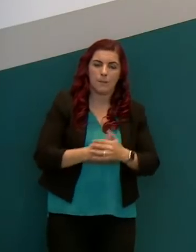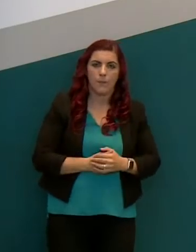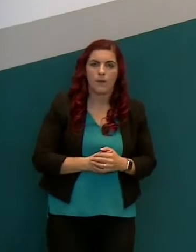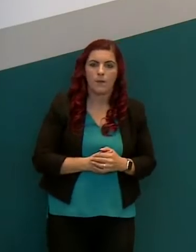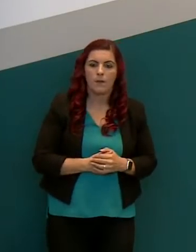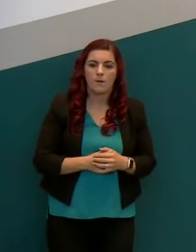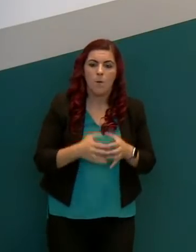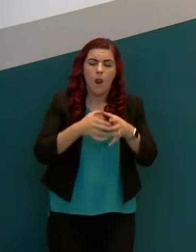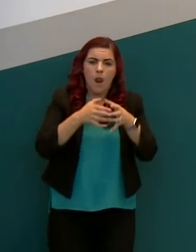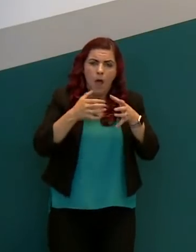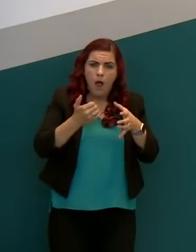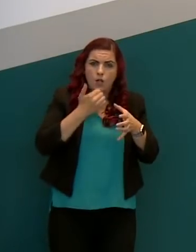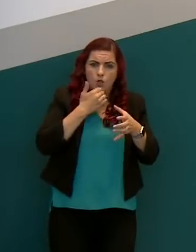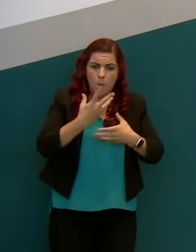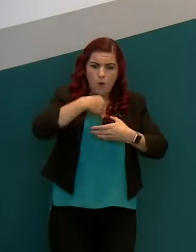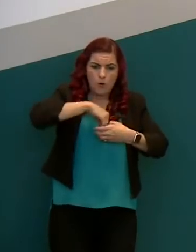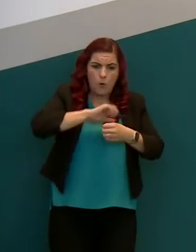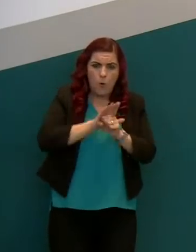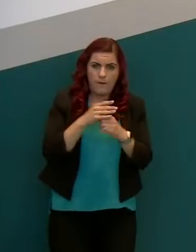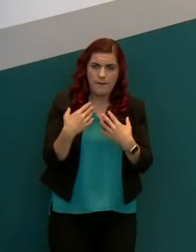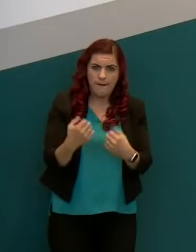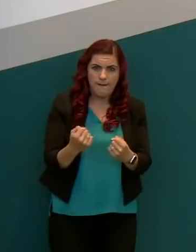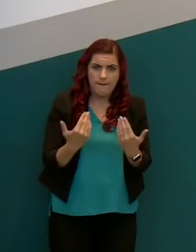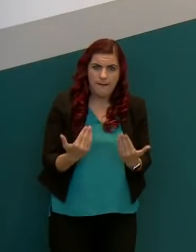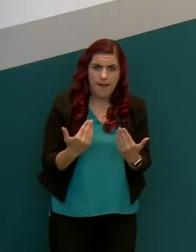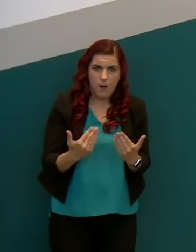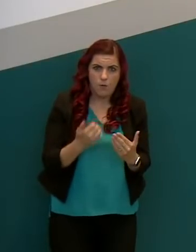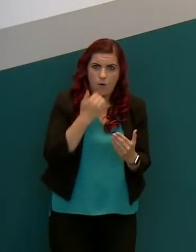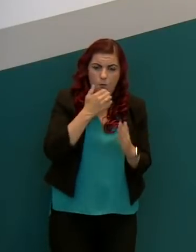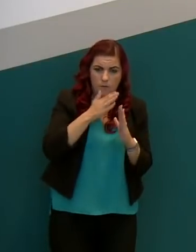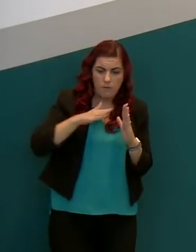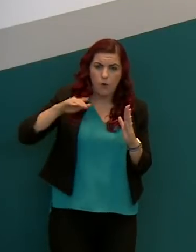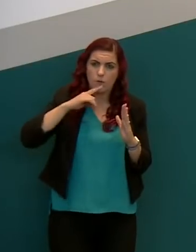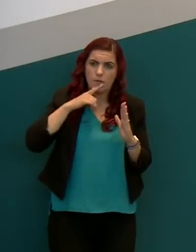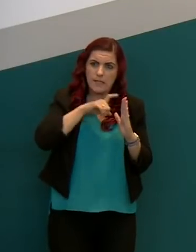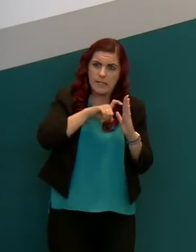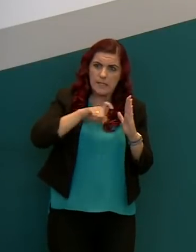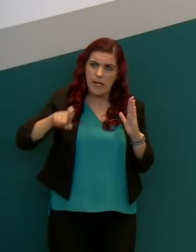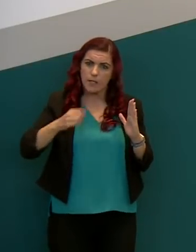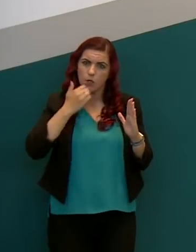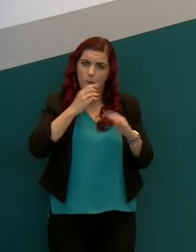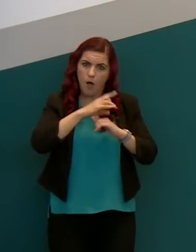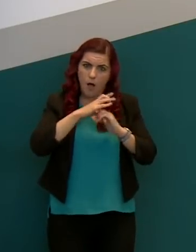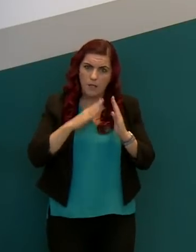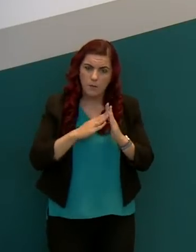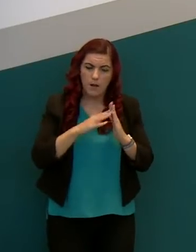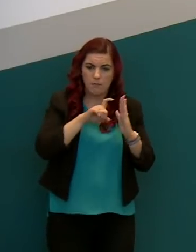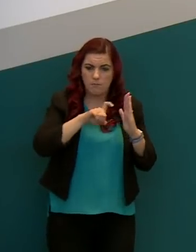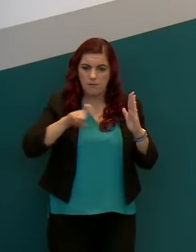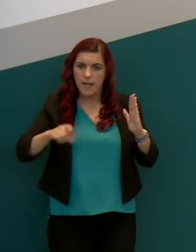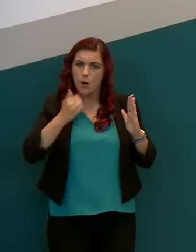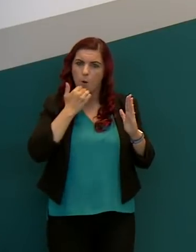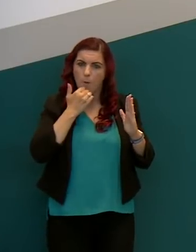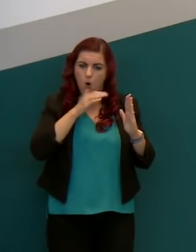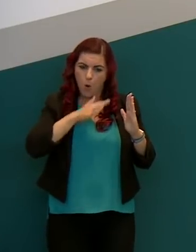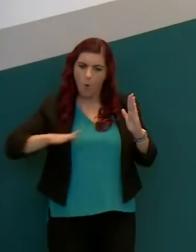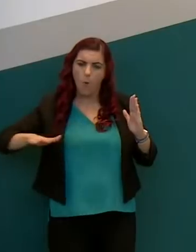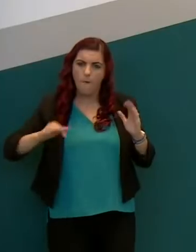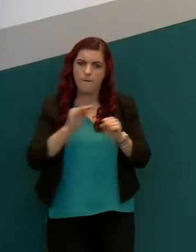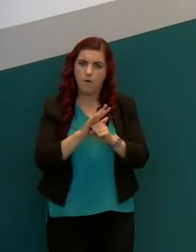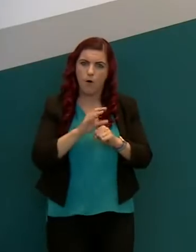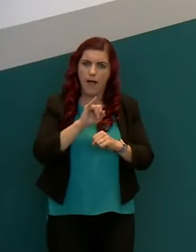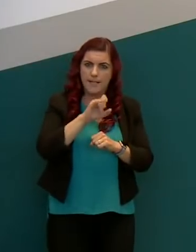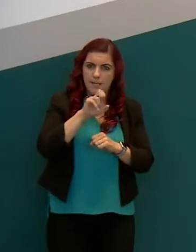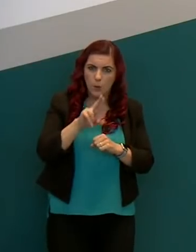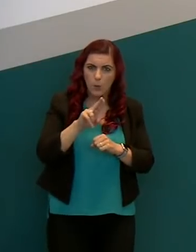large case numbers, stable hospitalizations at very low levels, stable intensive care occupancy at very